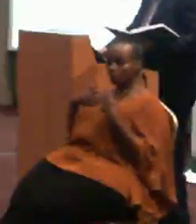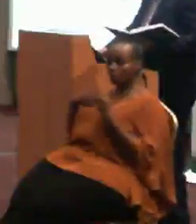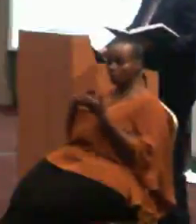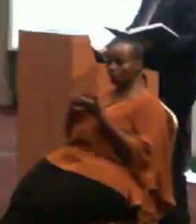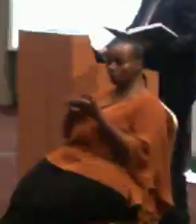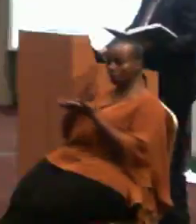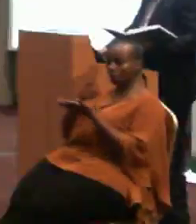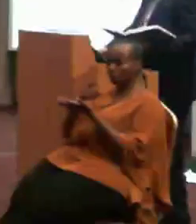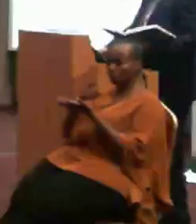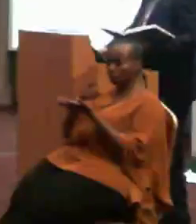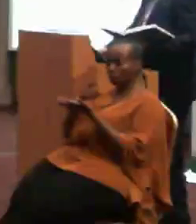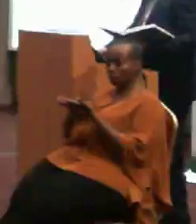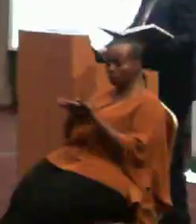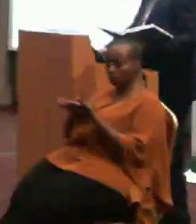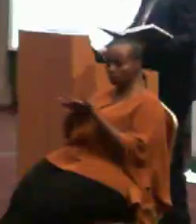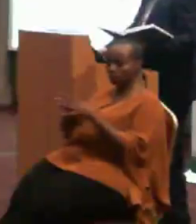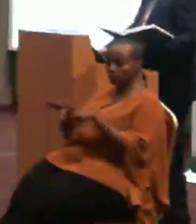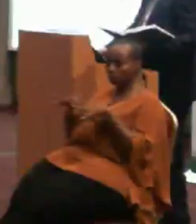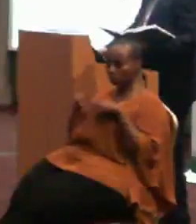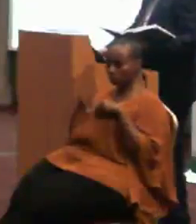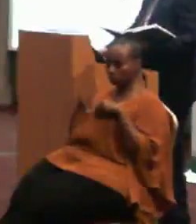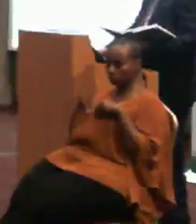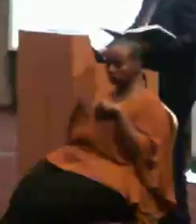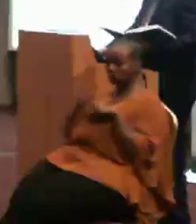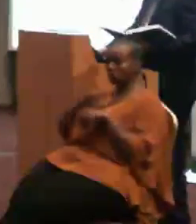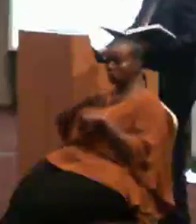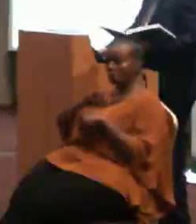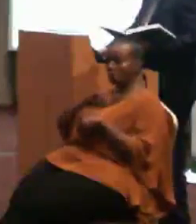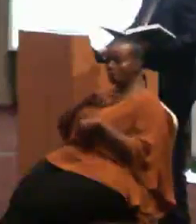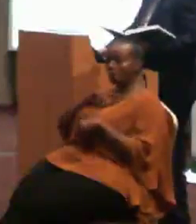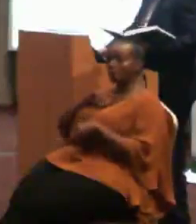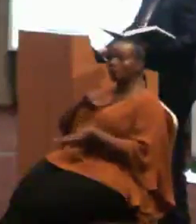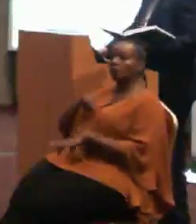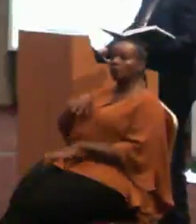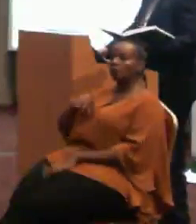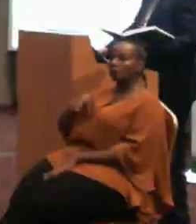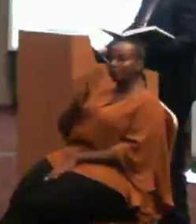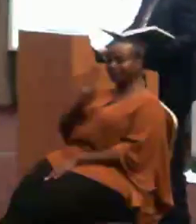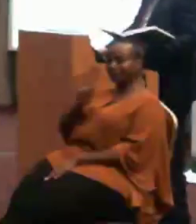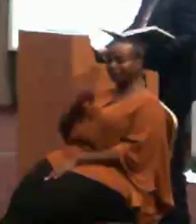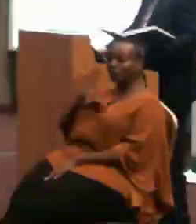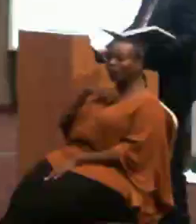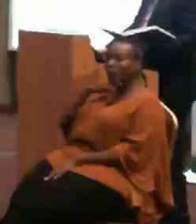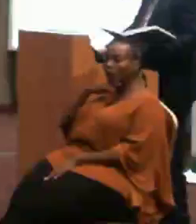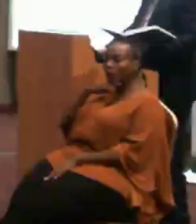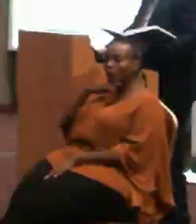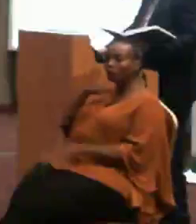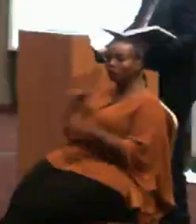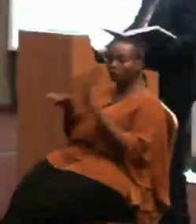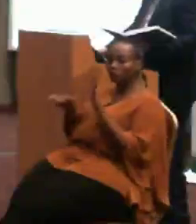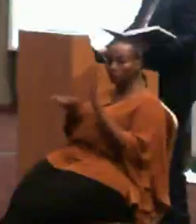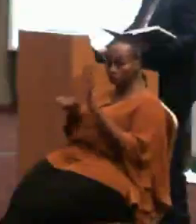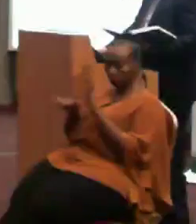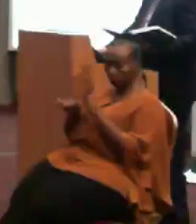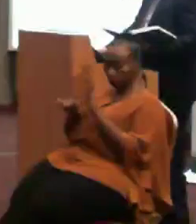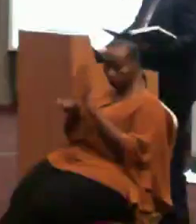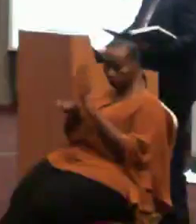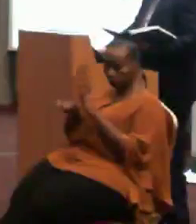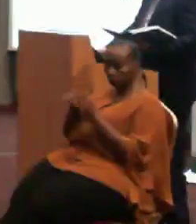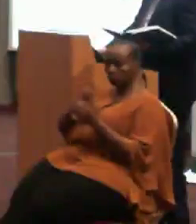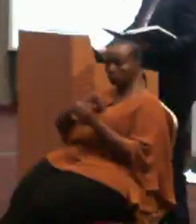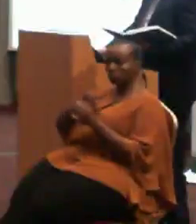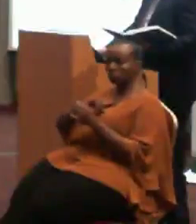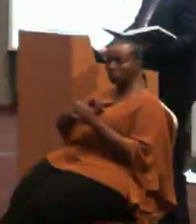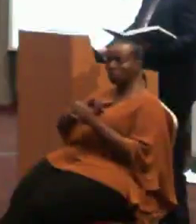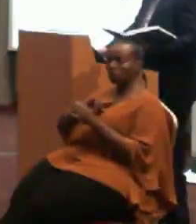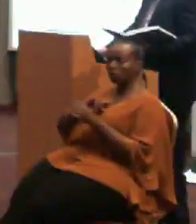inadequate, because the issue of the adequacy of the tariff is quite critical. That is why sometimes you'll find that utilities will